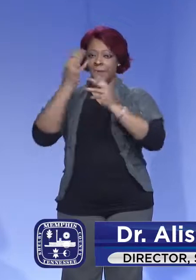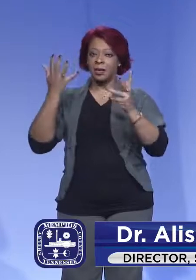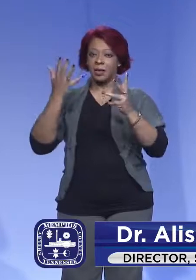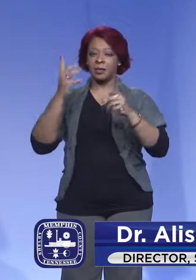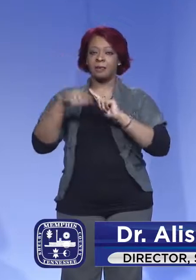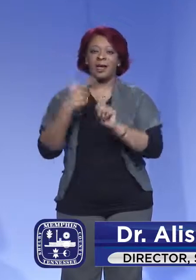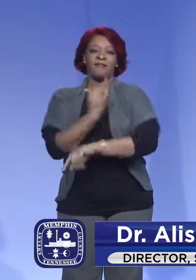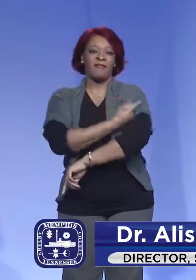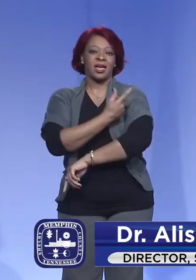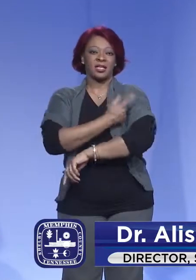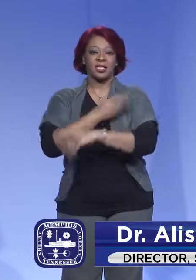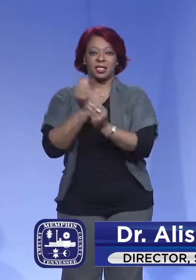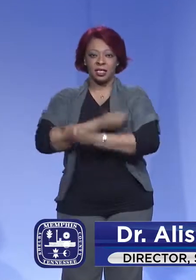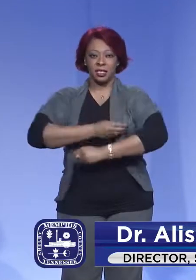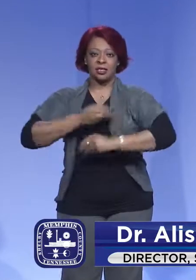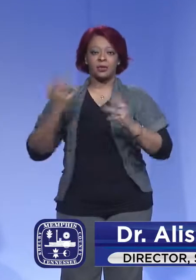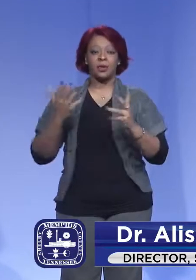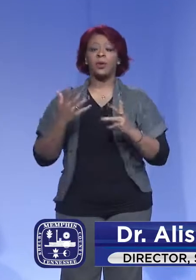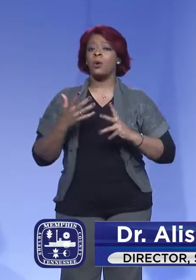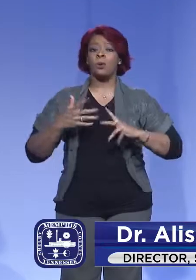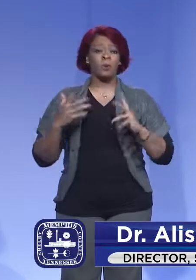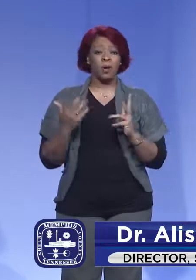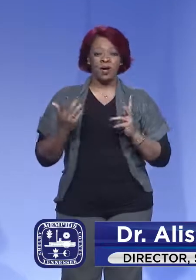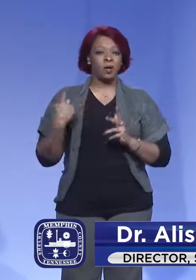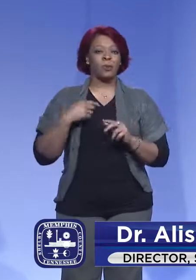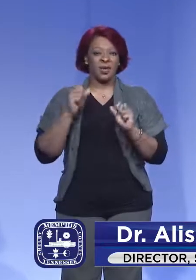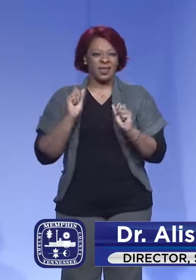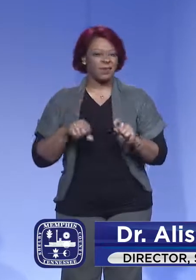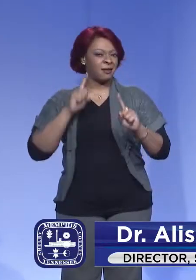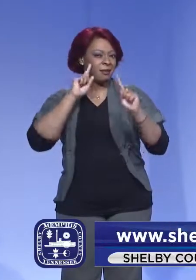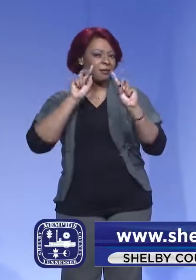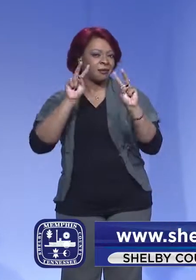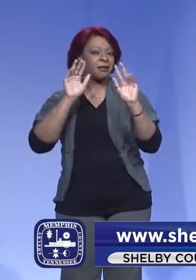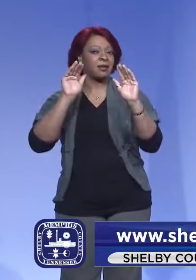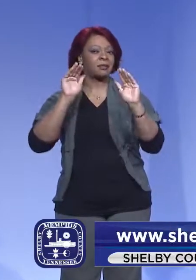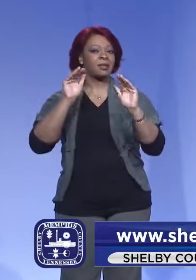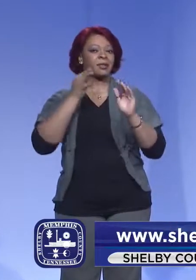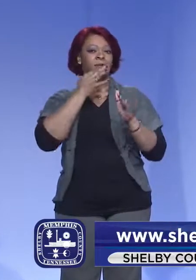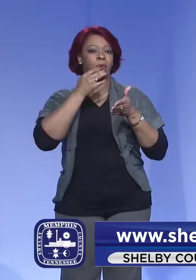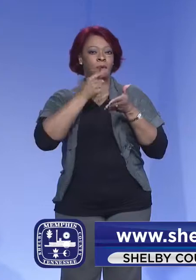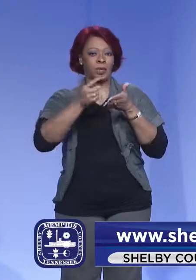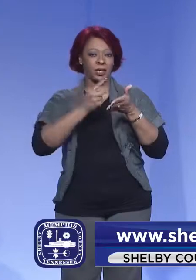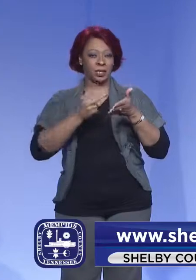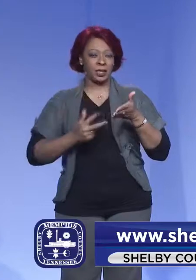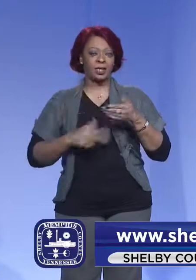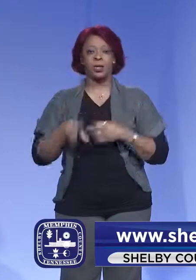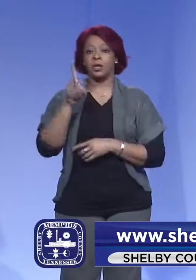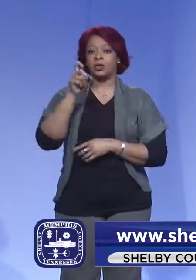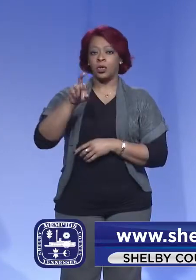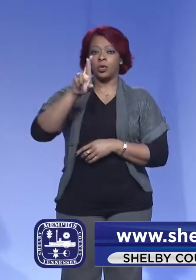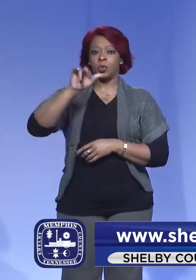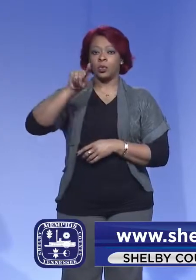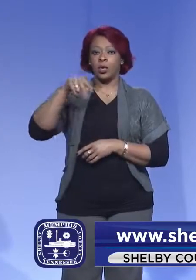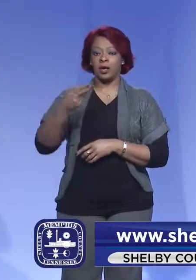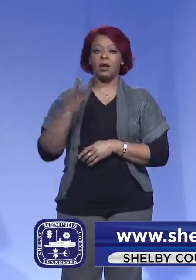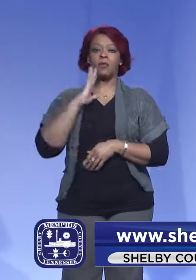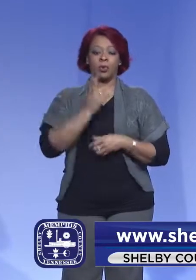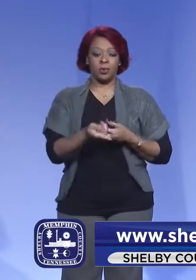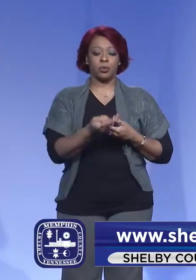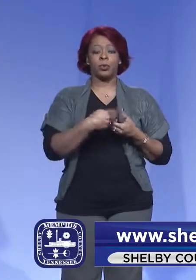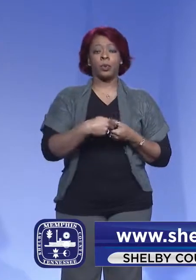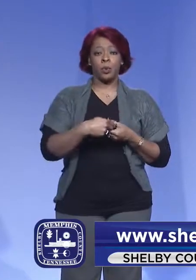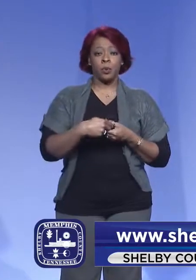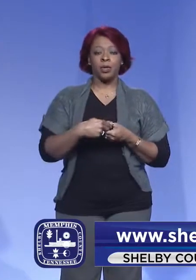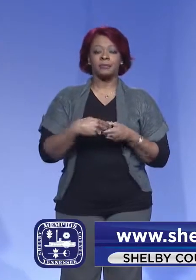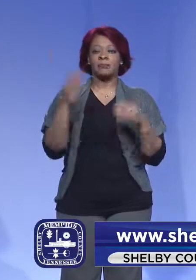on vaccine distribution and what we can anticipate in the weeks to come. Dr. Randolph's going to then join and